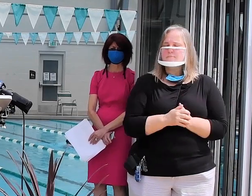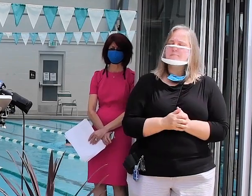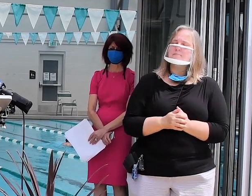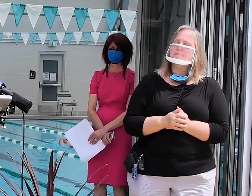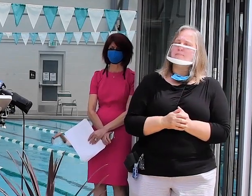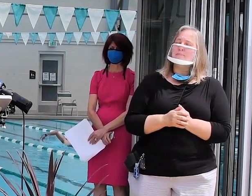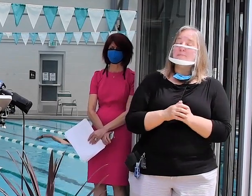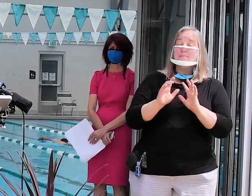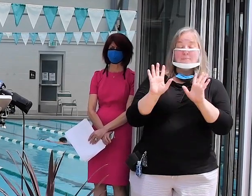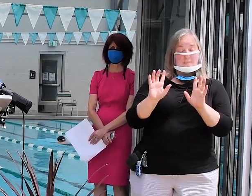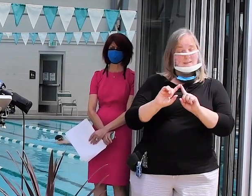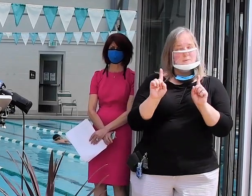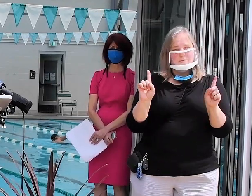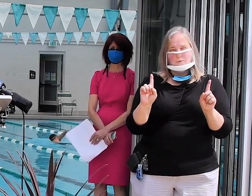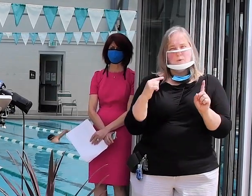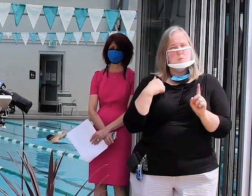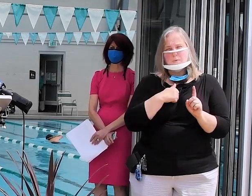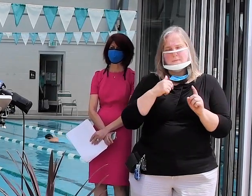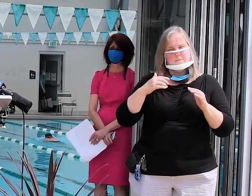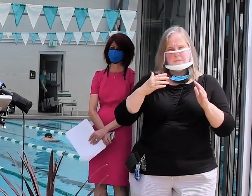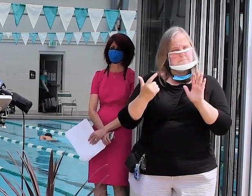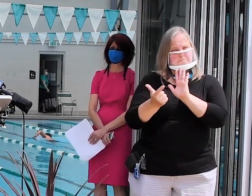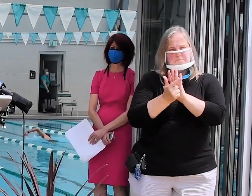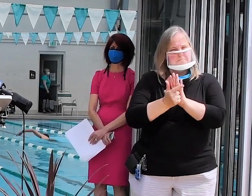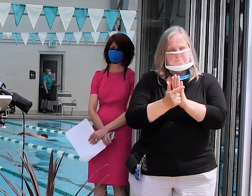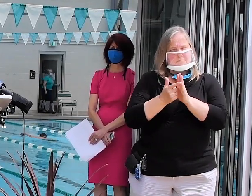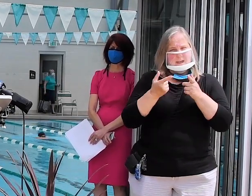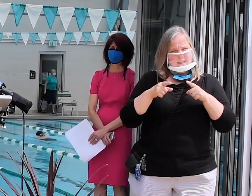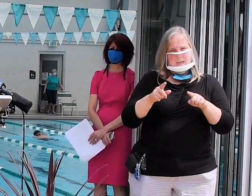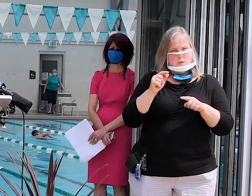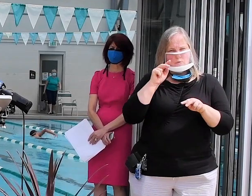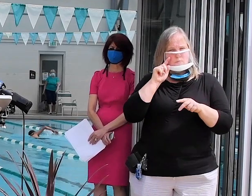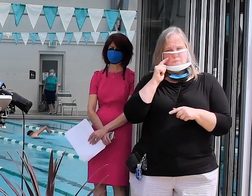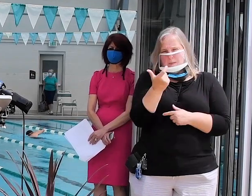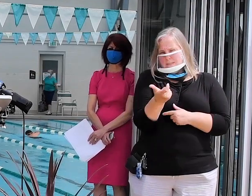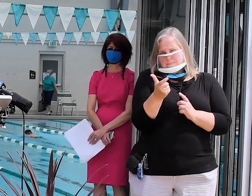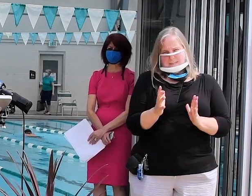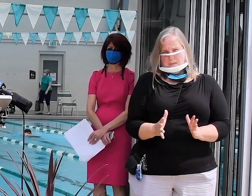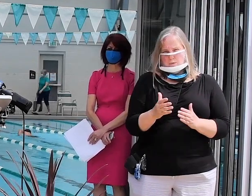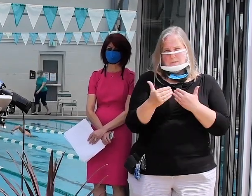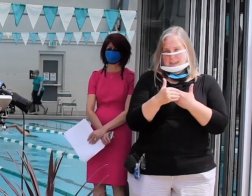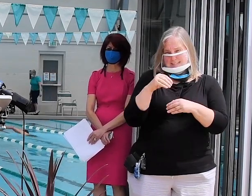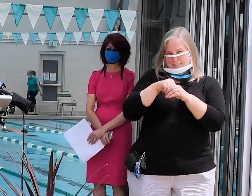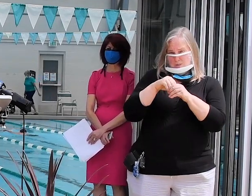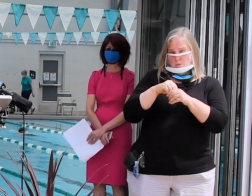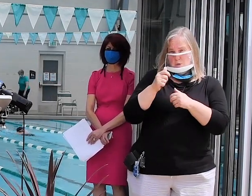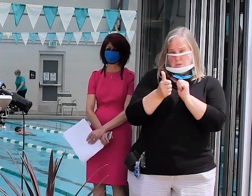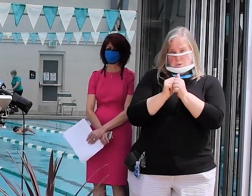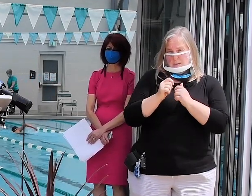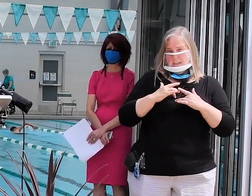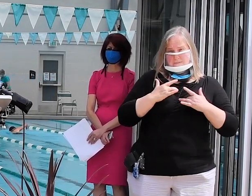However, we have not allowed spectators at indoor sporting events.